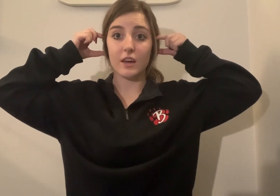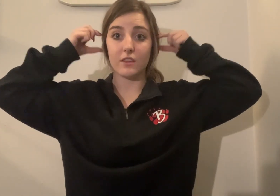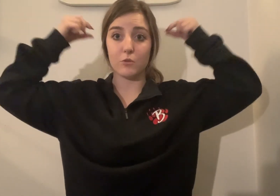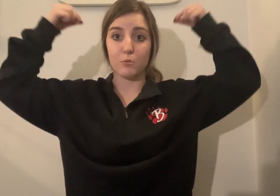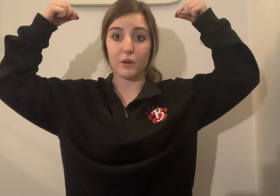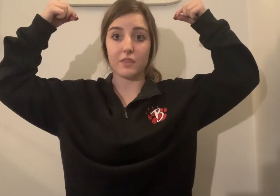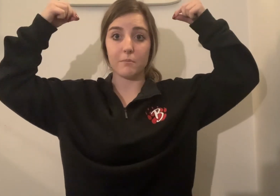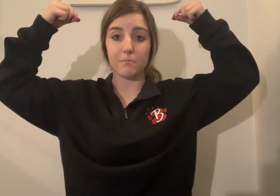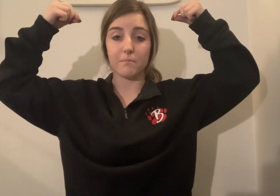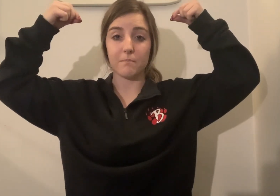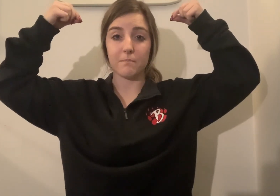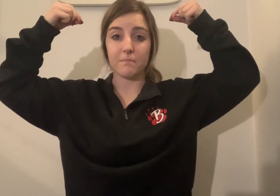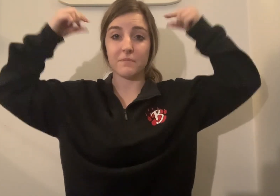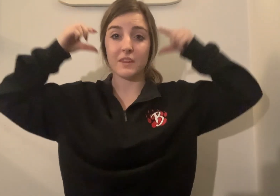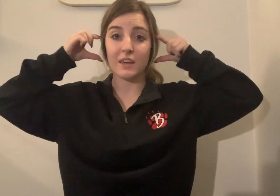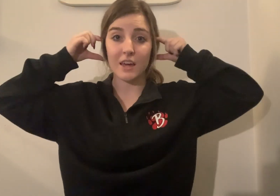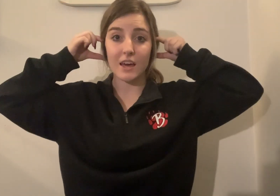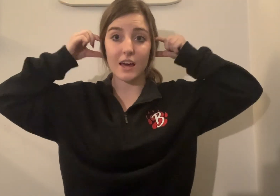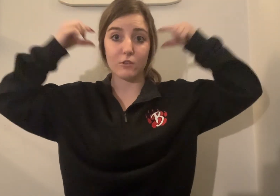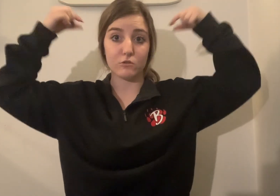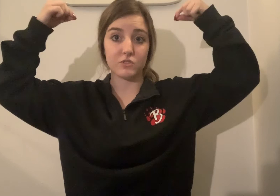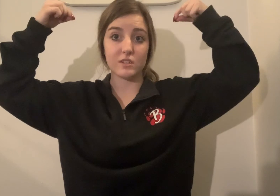you point them. Elves.